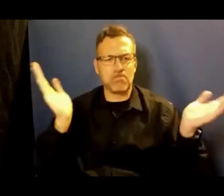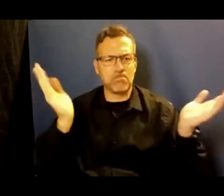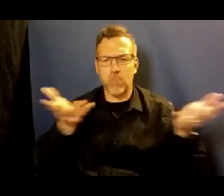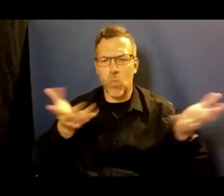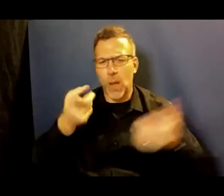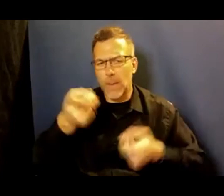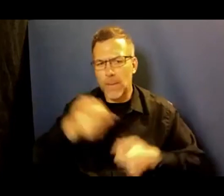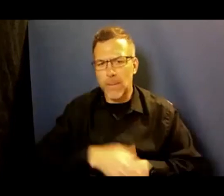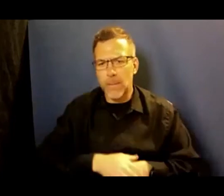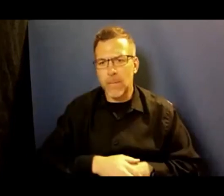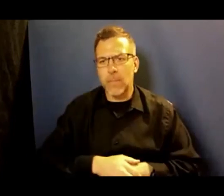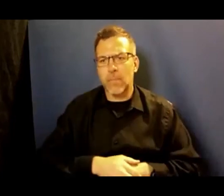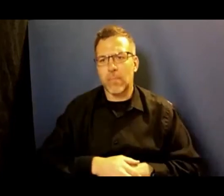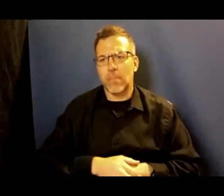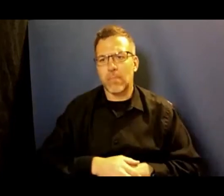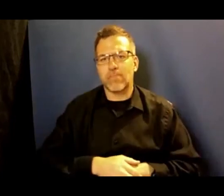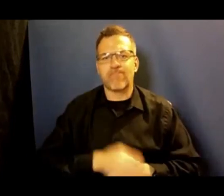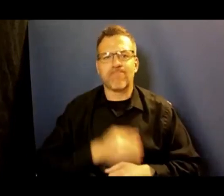One.